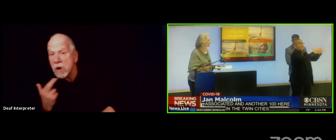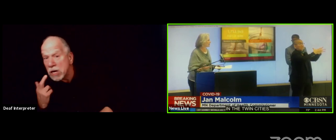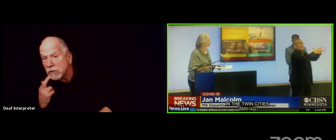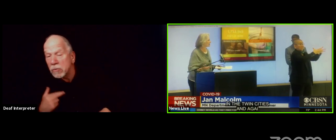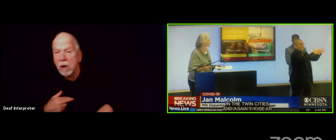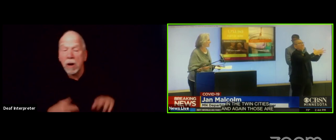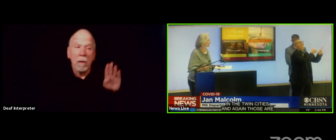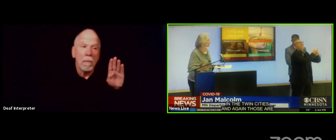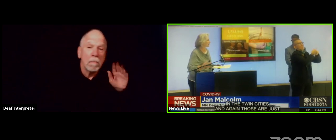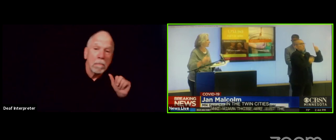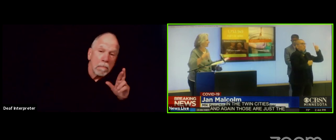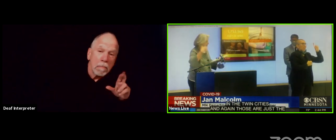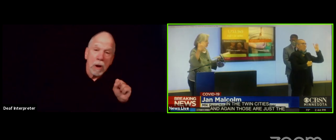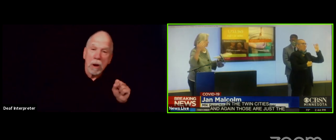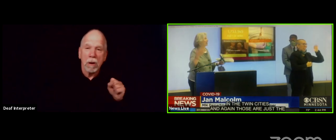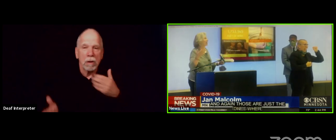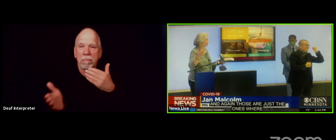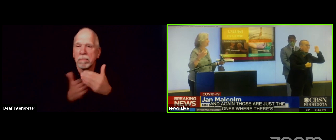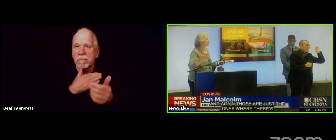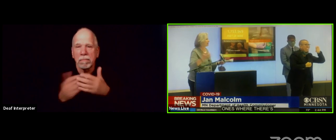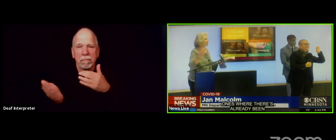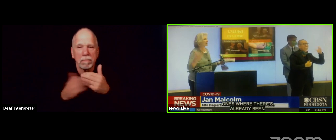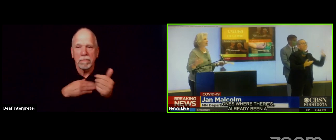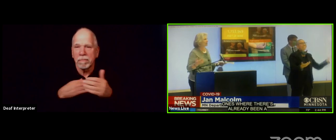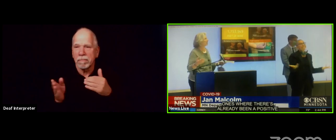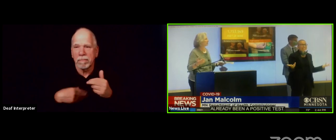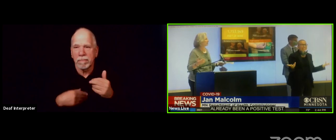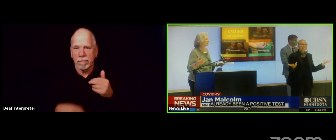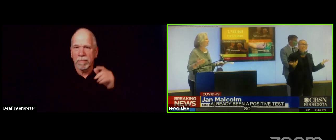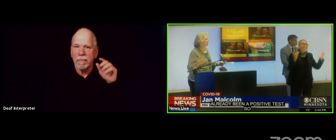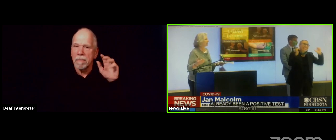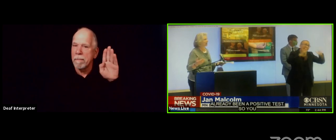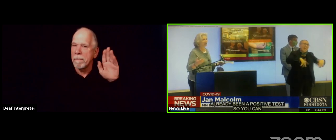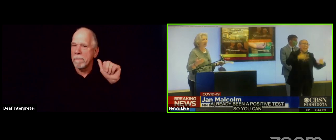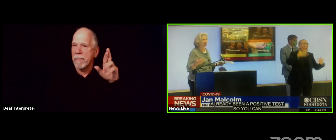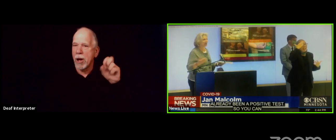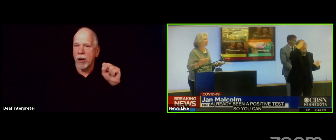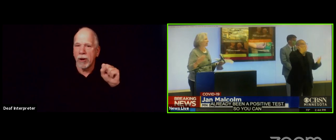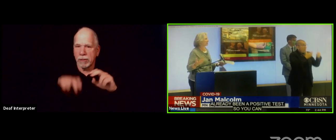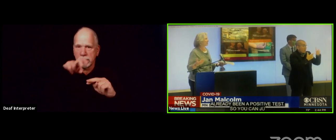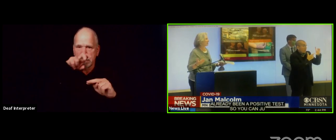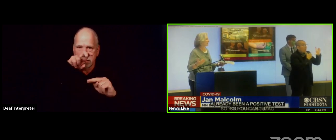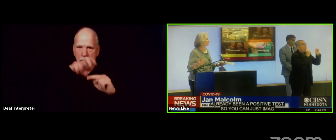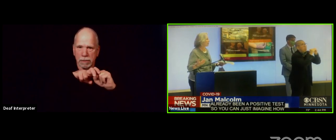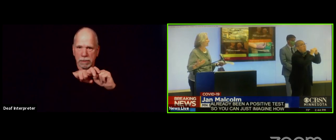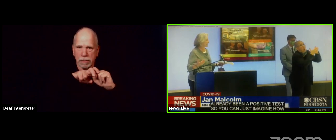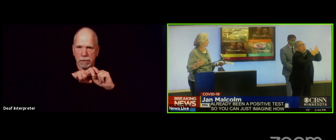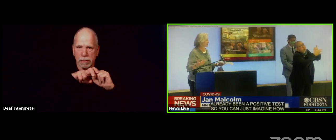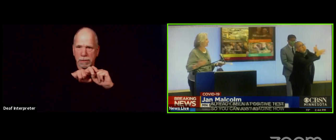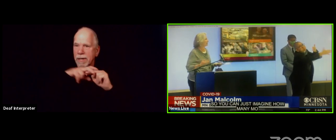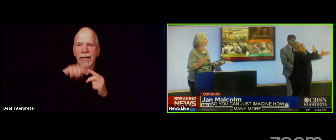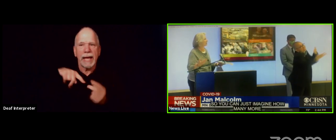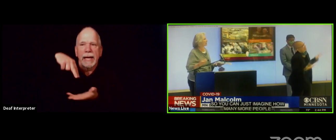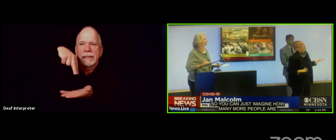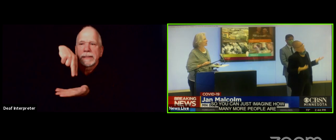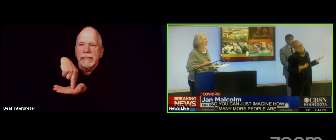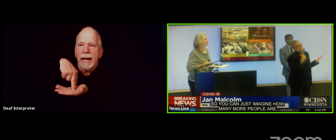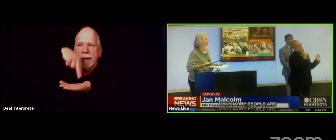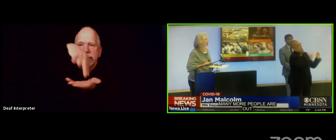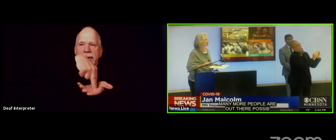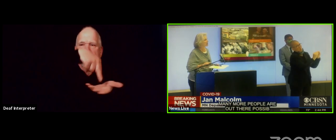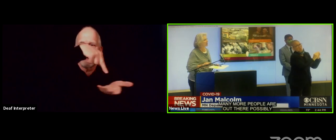been a positive test. So you can just imagine, how many more people are out there possibly without knowing it,